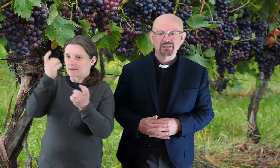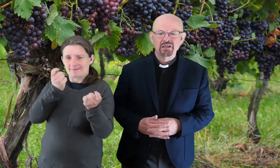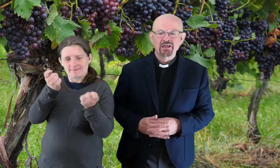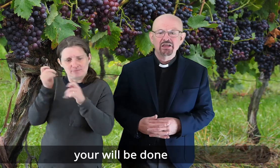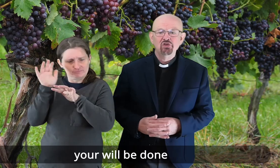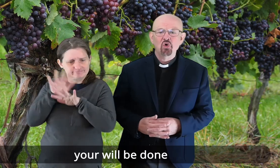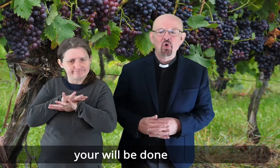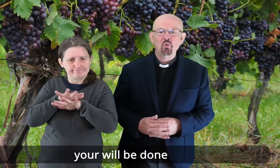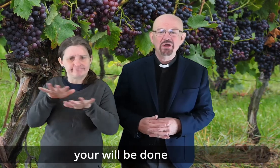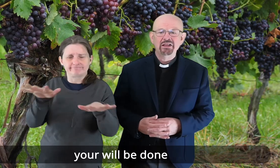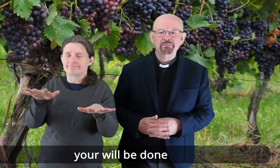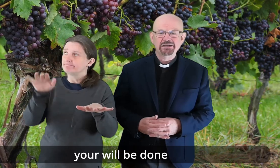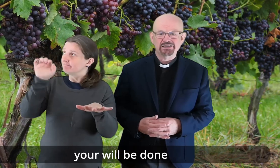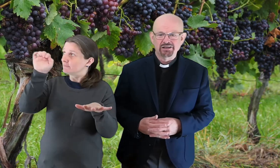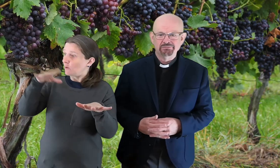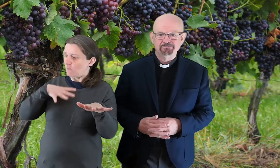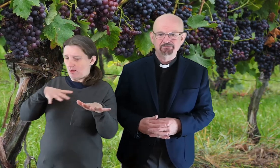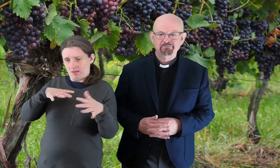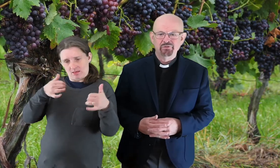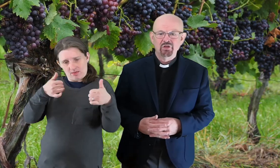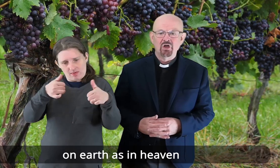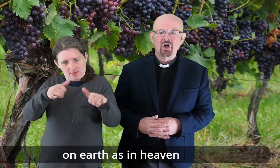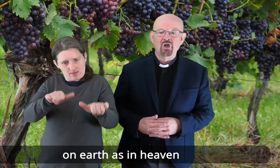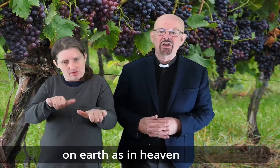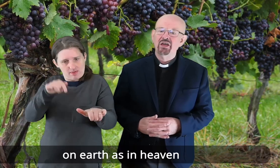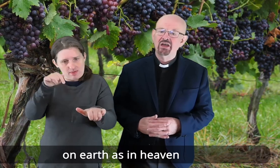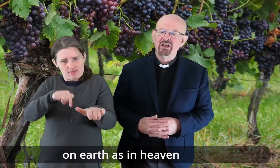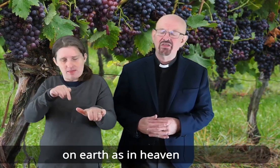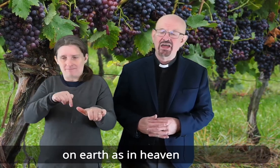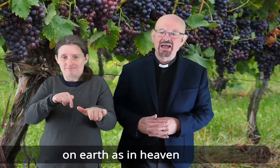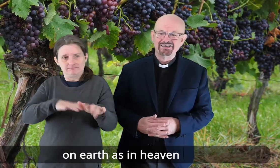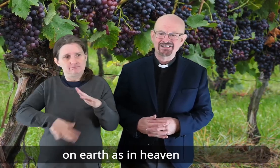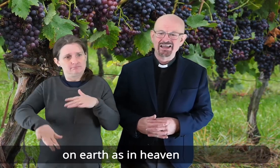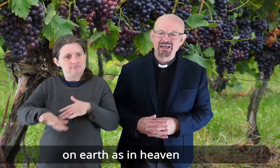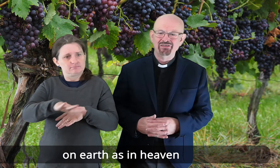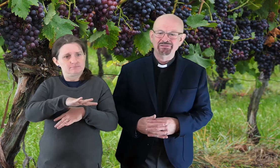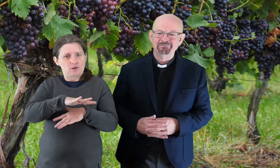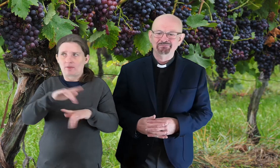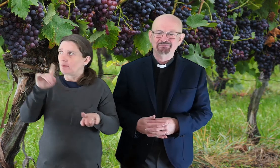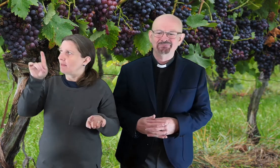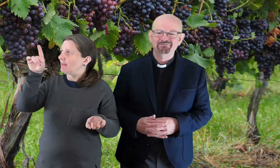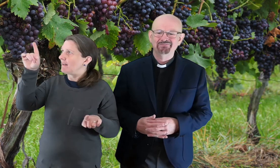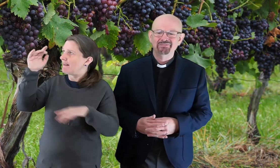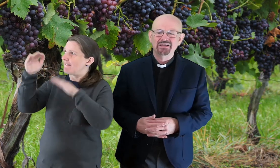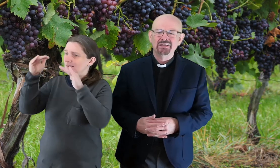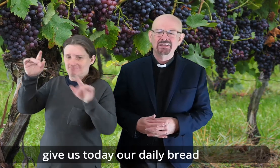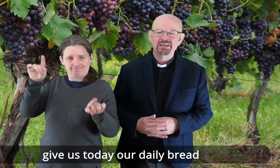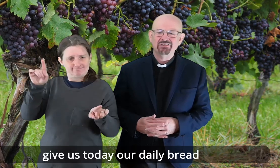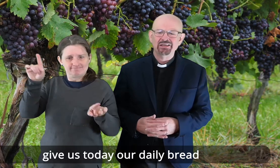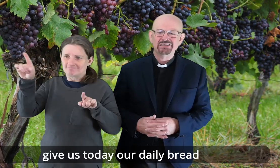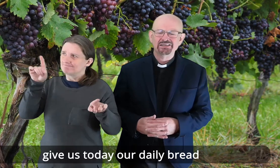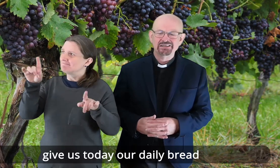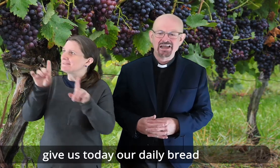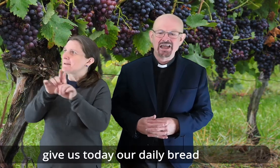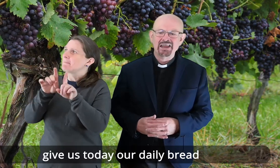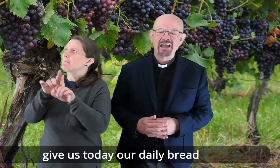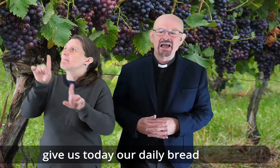your kingdom be done, on earth as in heaven. Give us today our